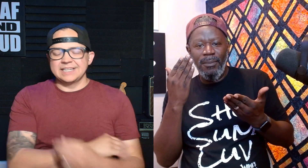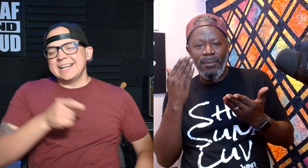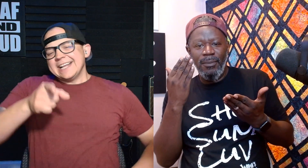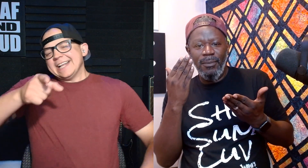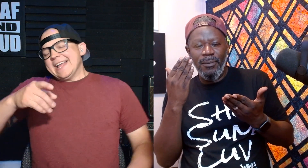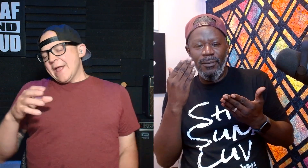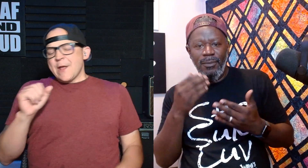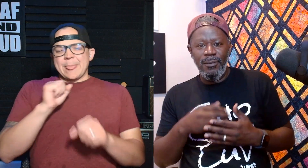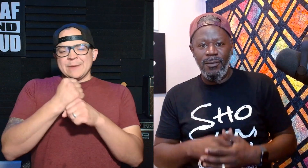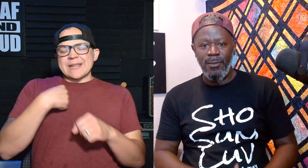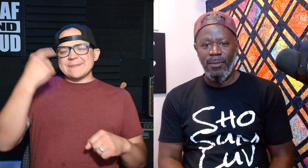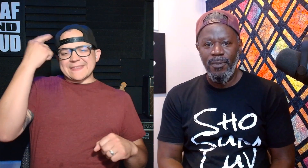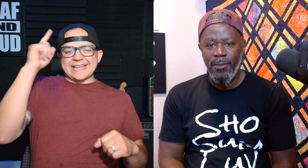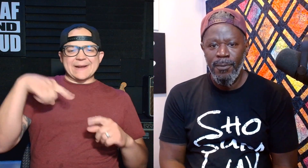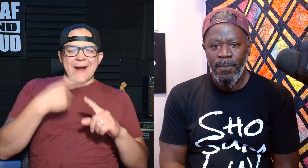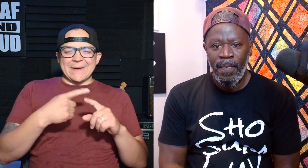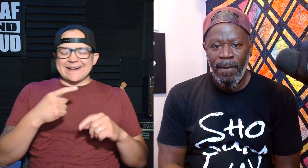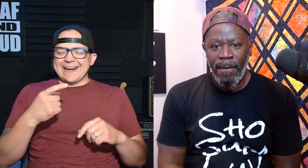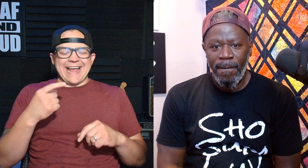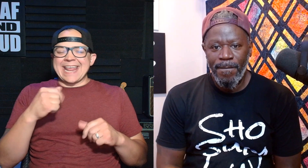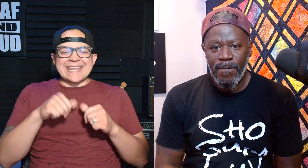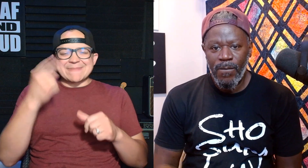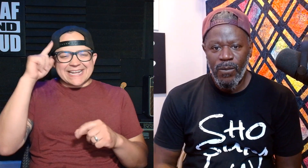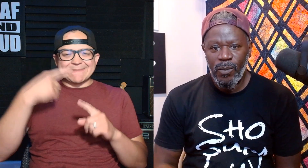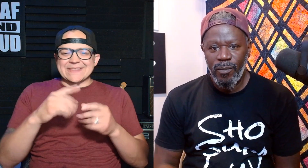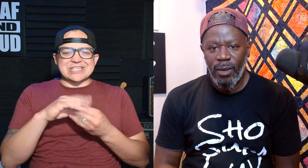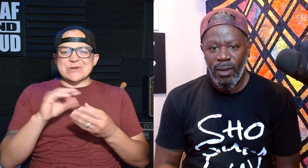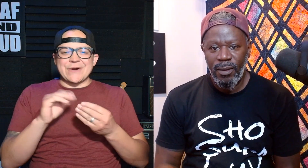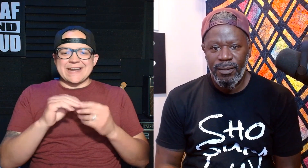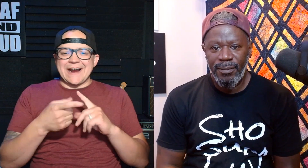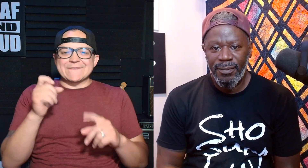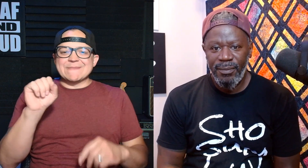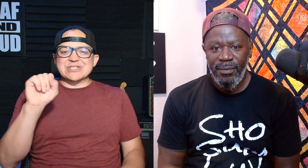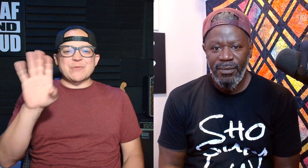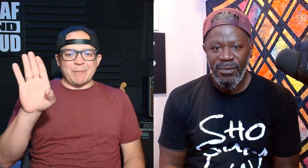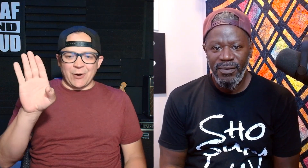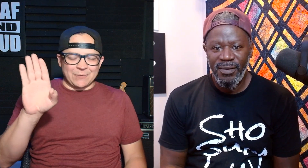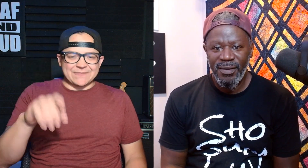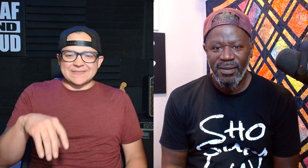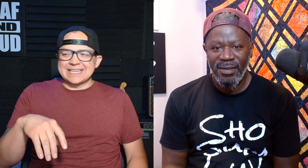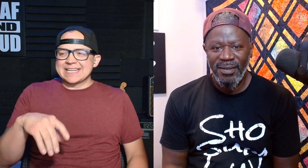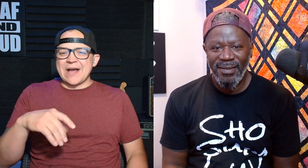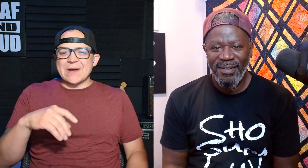it up. Making me think about, I keep thinking about this story from the Super